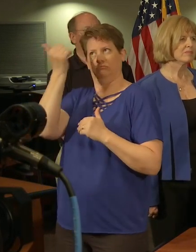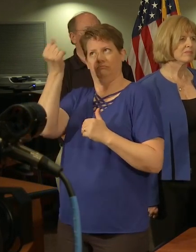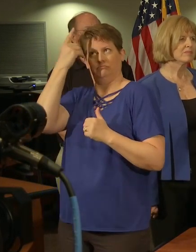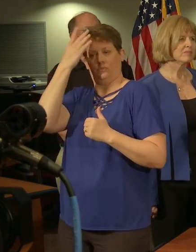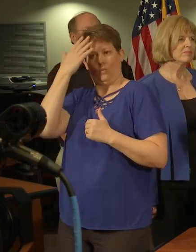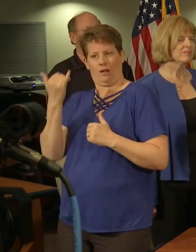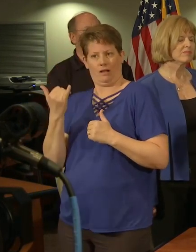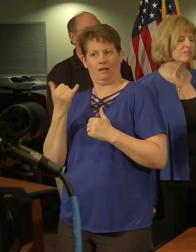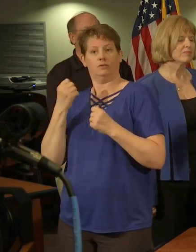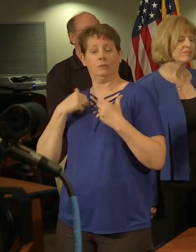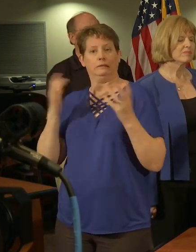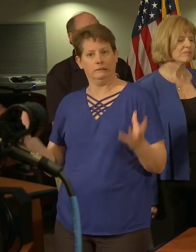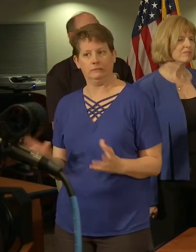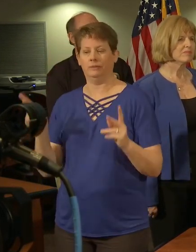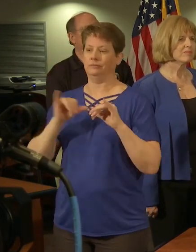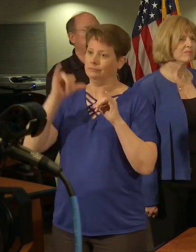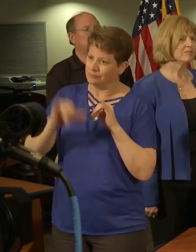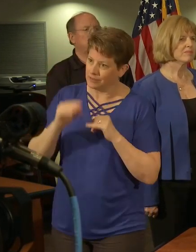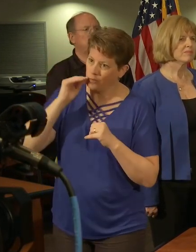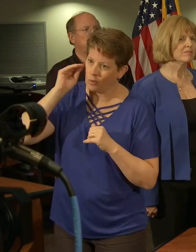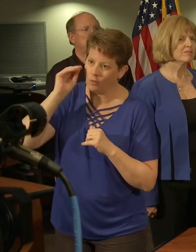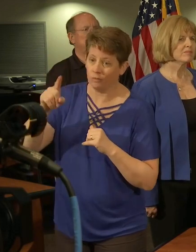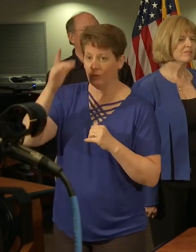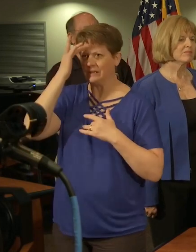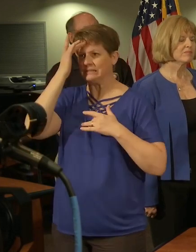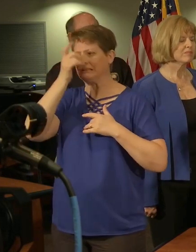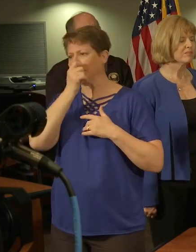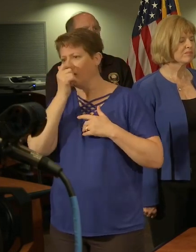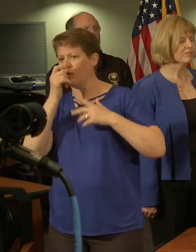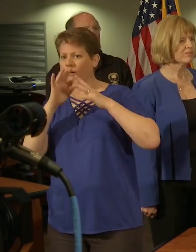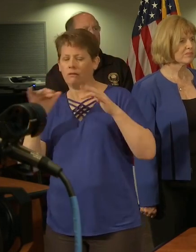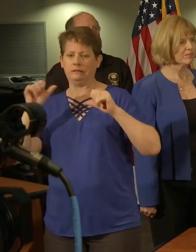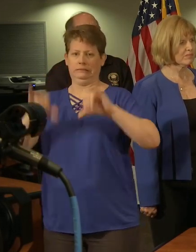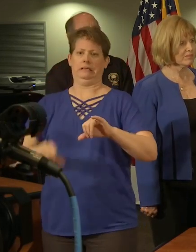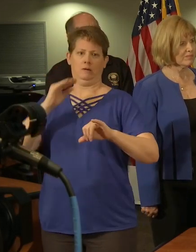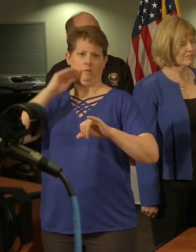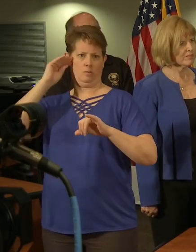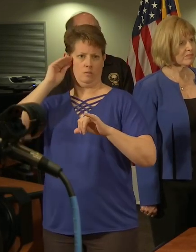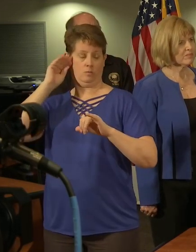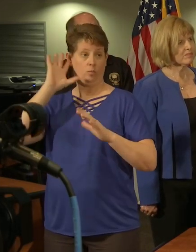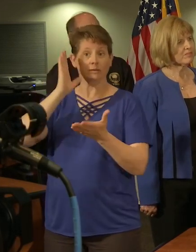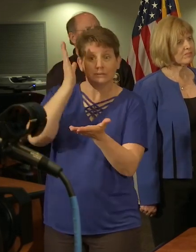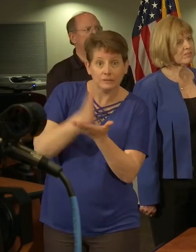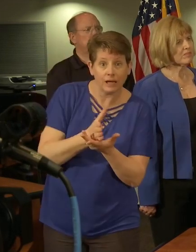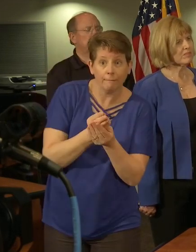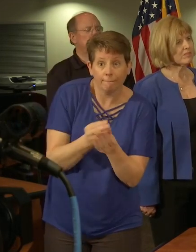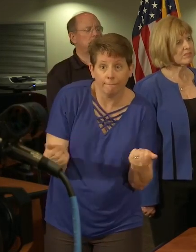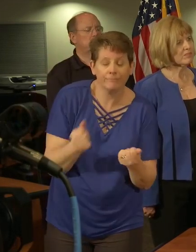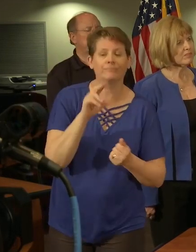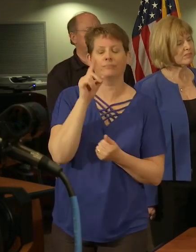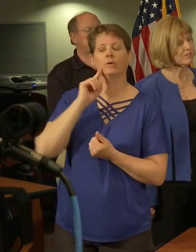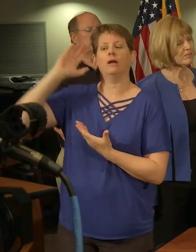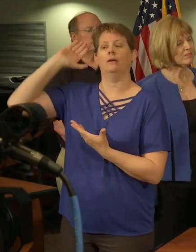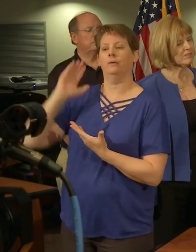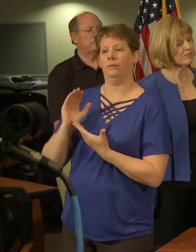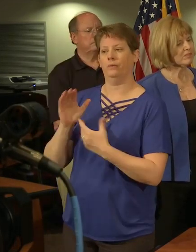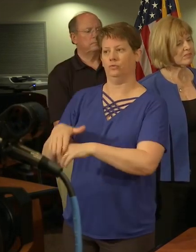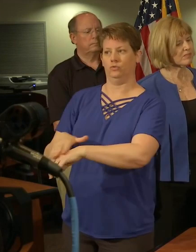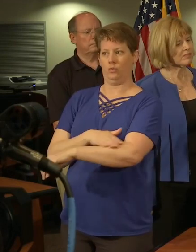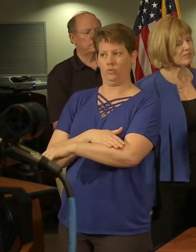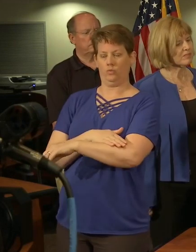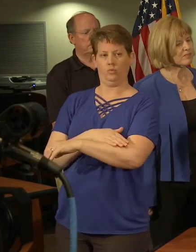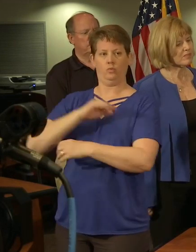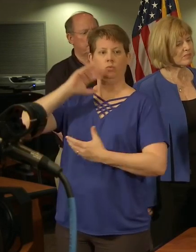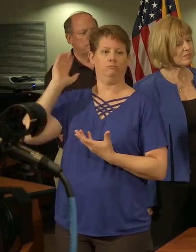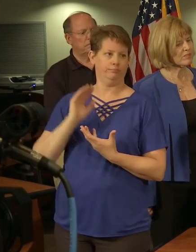why we encourage people to stay home when they're ill to prevent that. We don't expect to stop the spread, but we know that we can slow the spread,